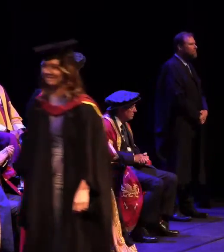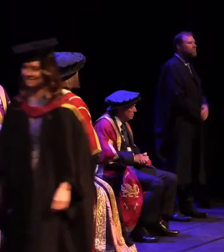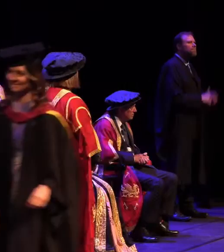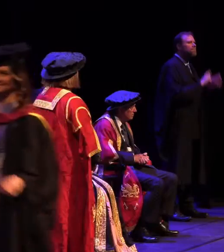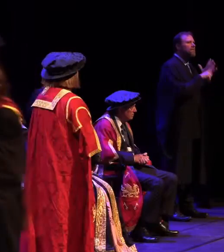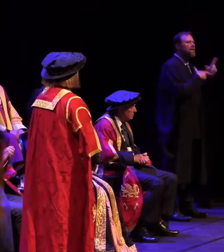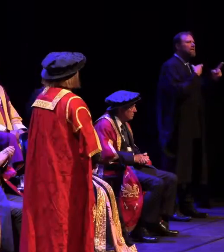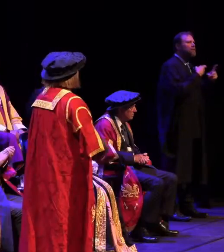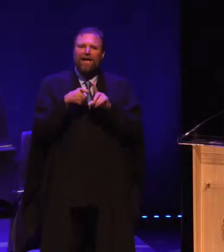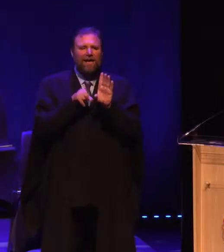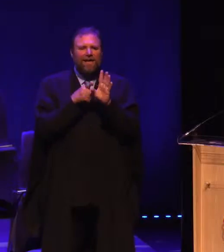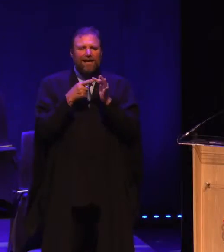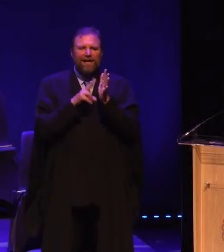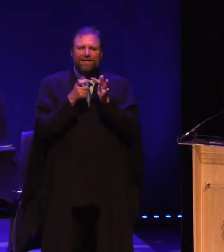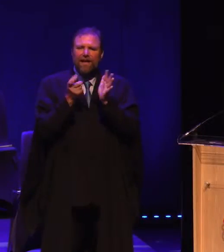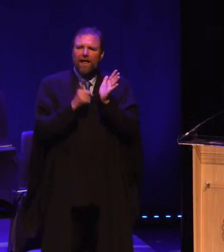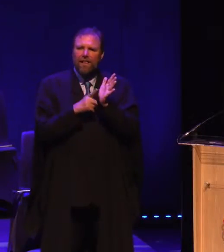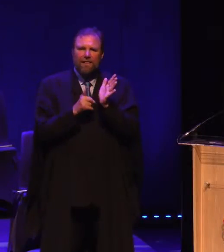Jack Yendell.